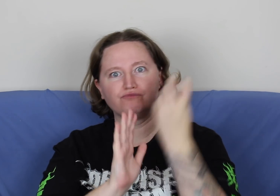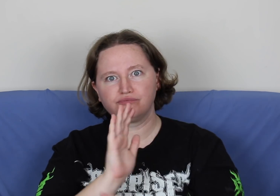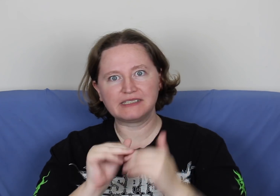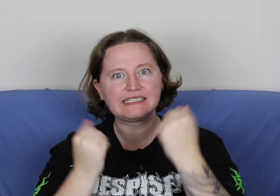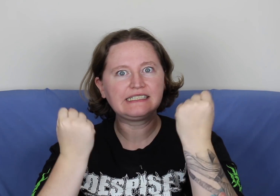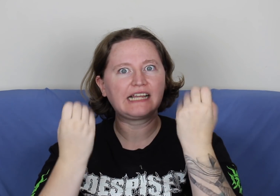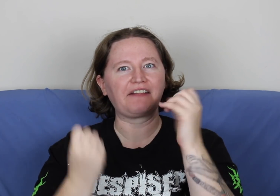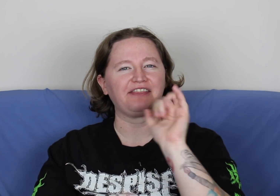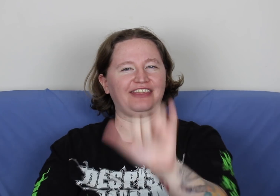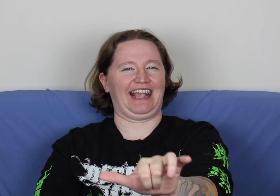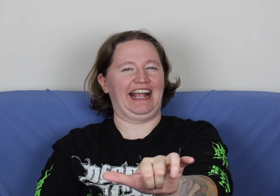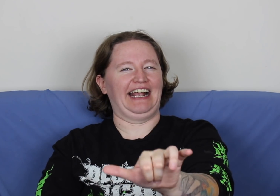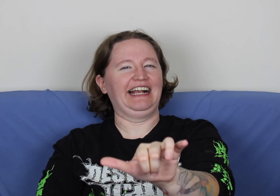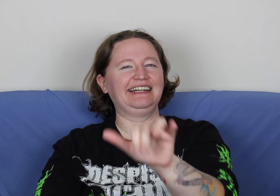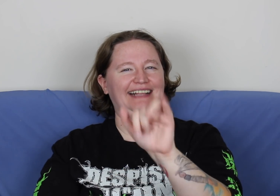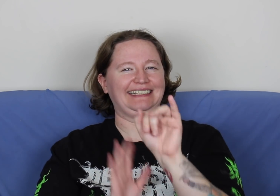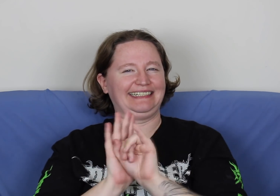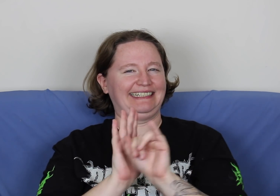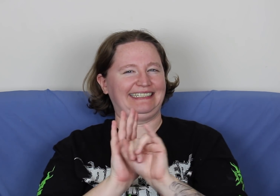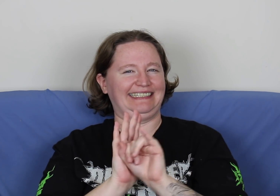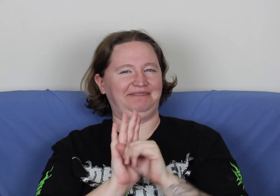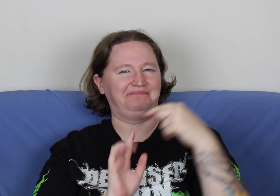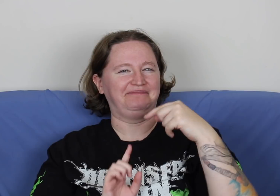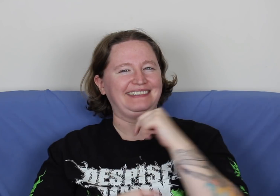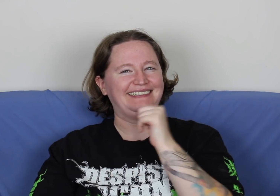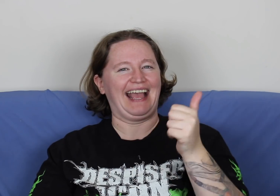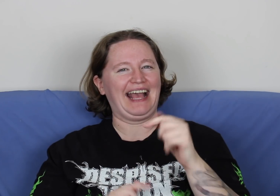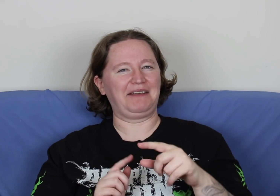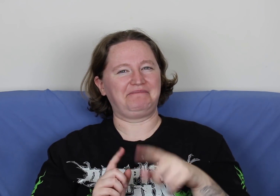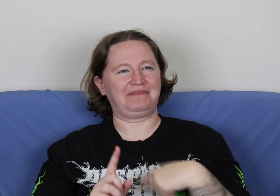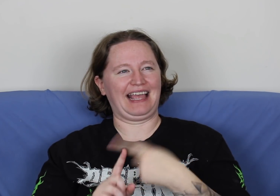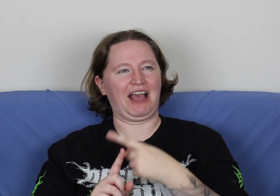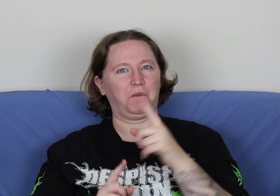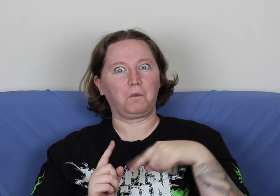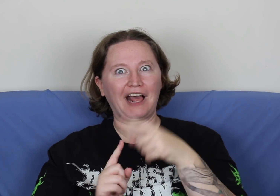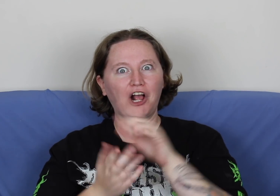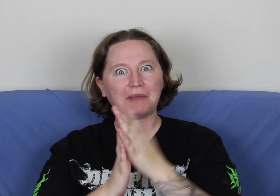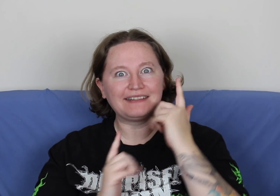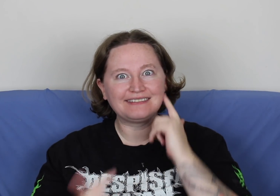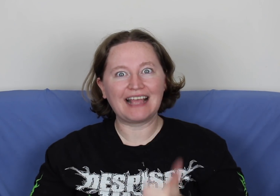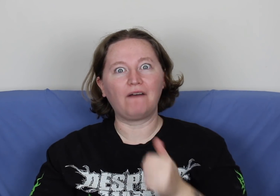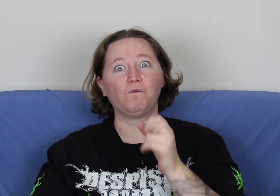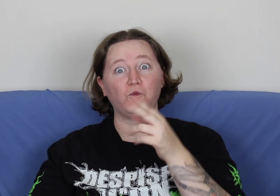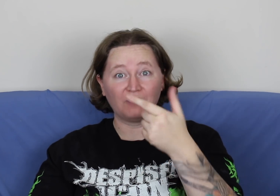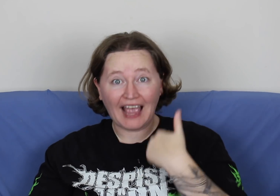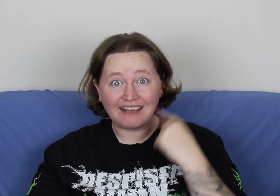how immersed you are into deaf culture and your sign language. So it's all about an identity. It has nothing to do with when you became